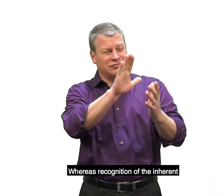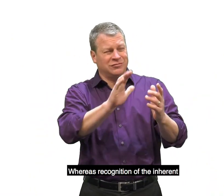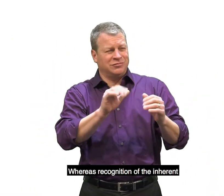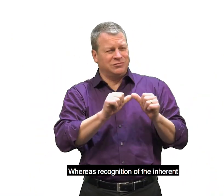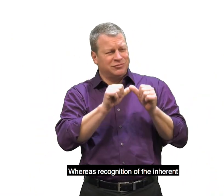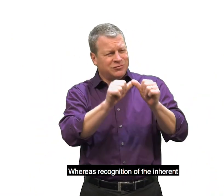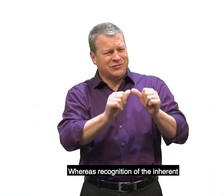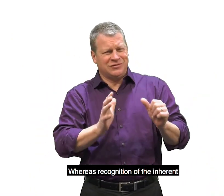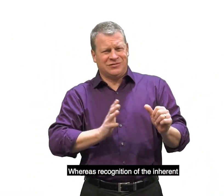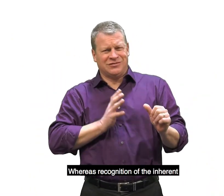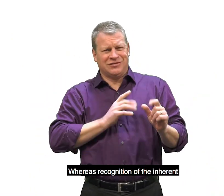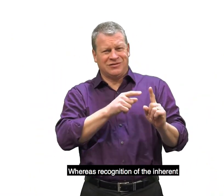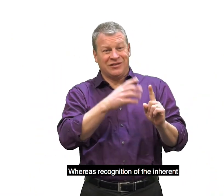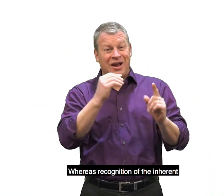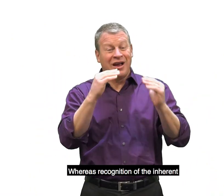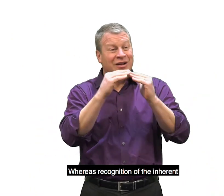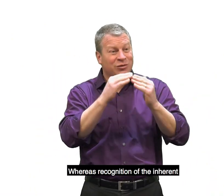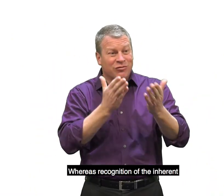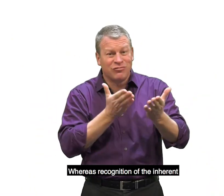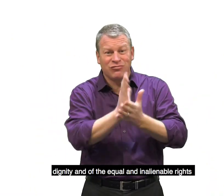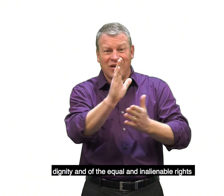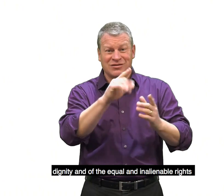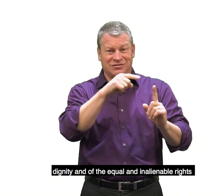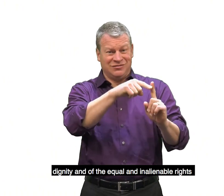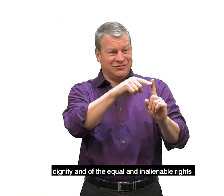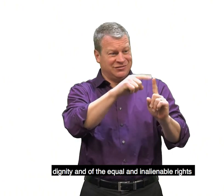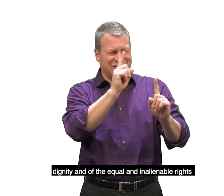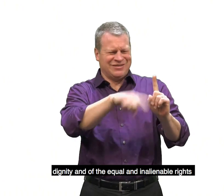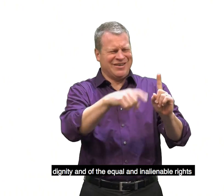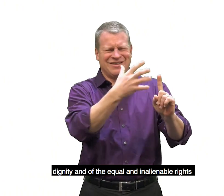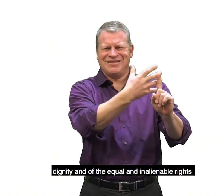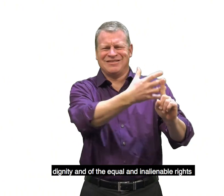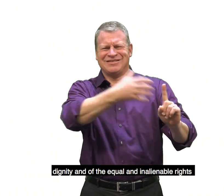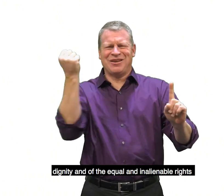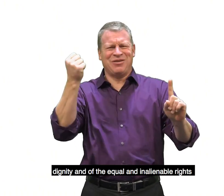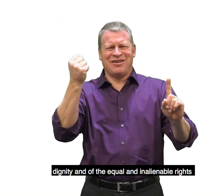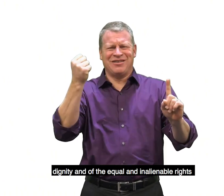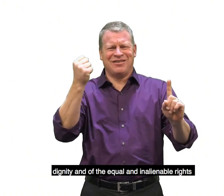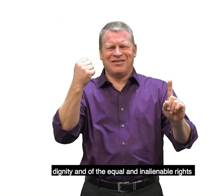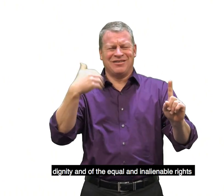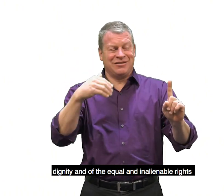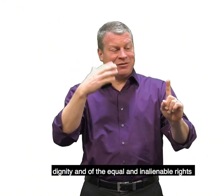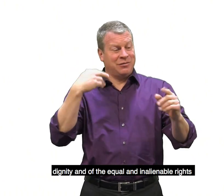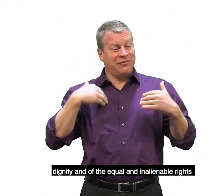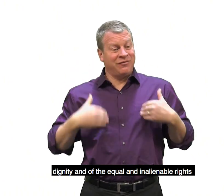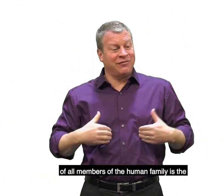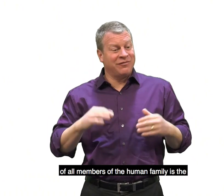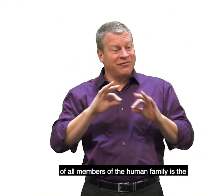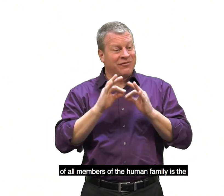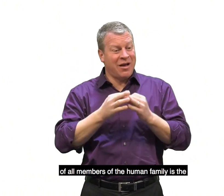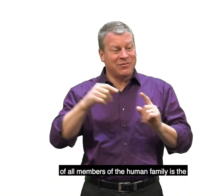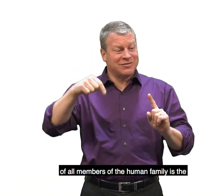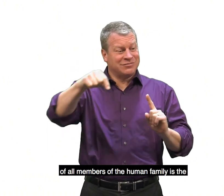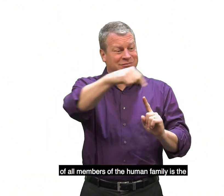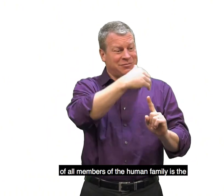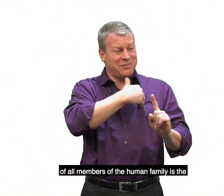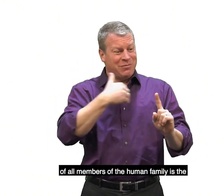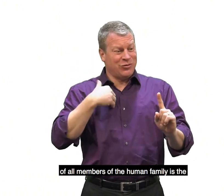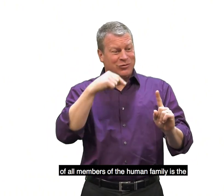Whereas recognition of the inherent dignity and of the equal and inalienable rights of all members of the